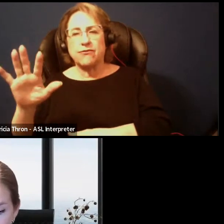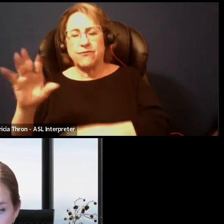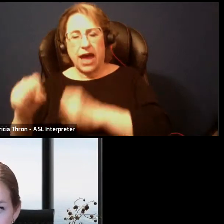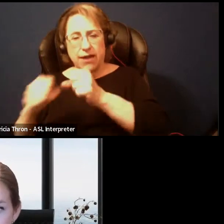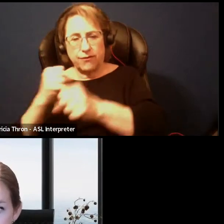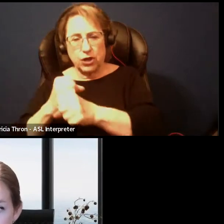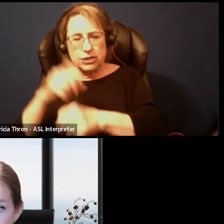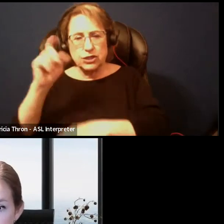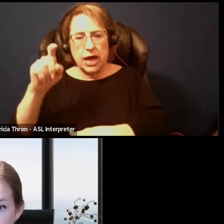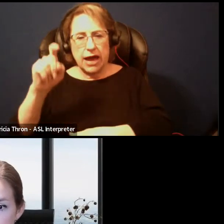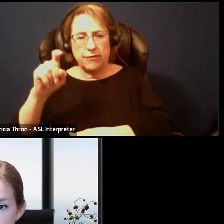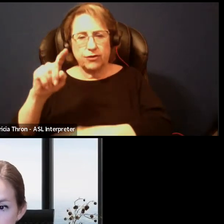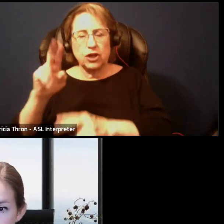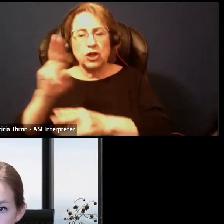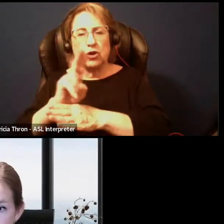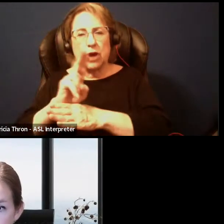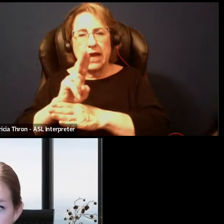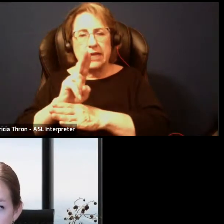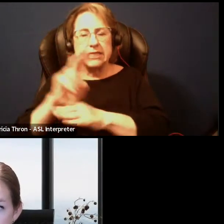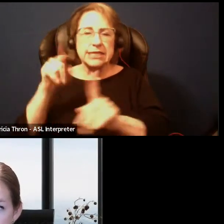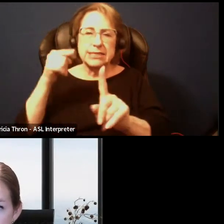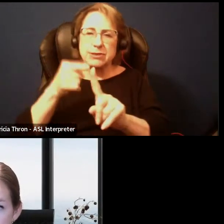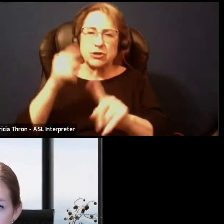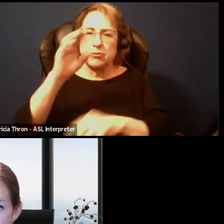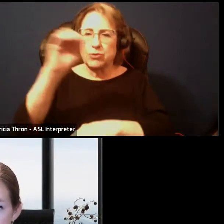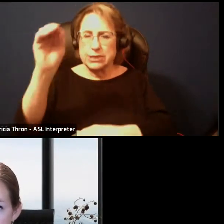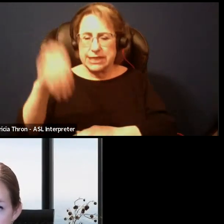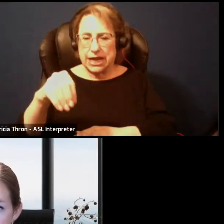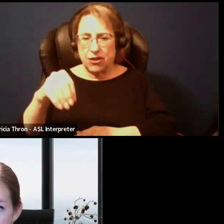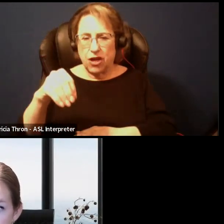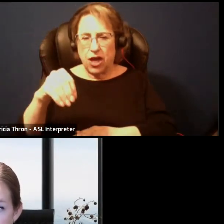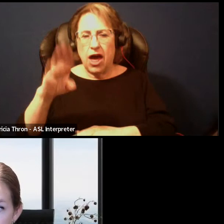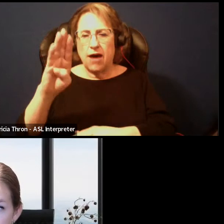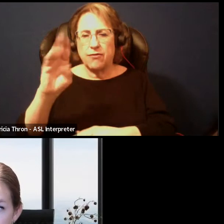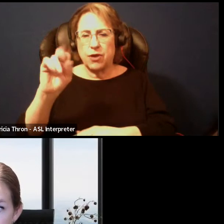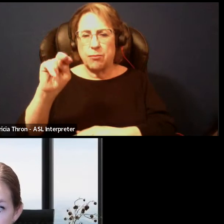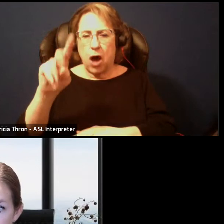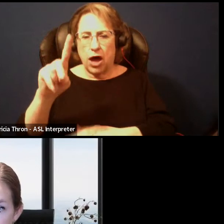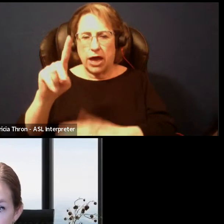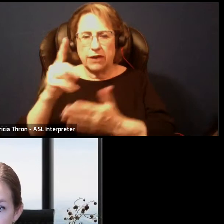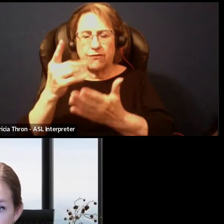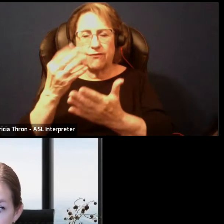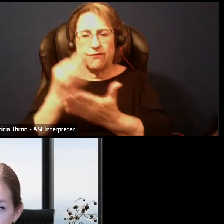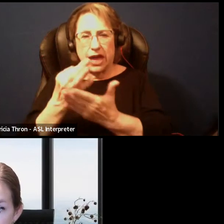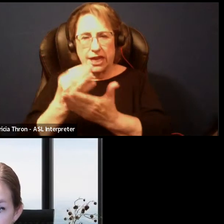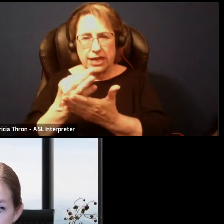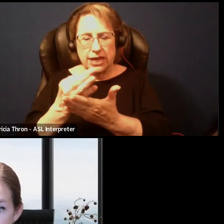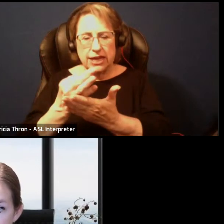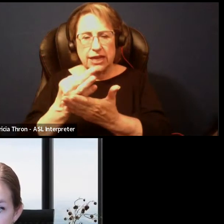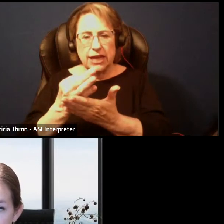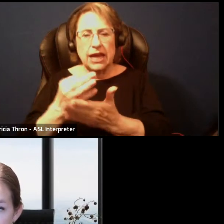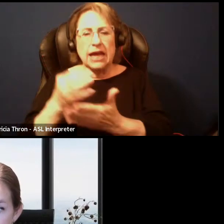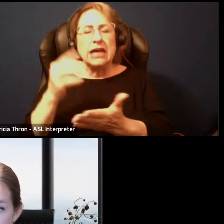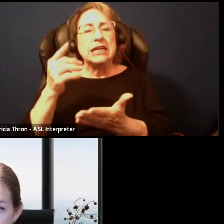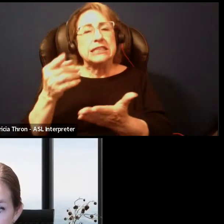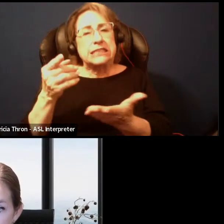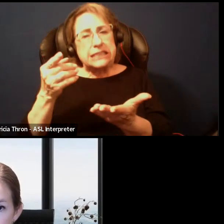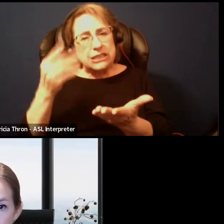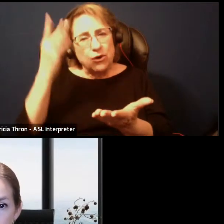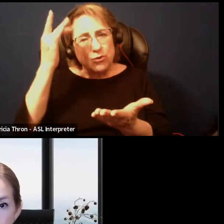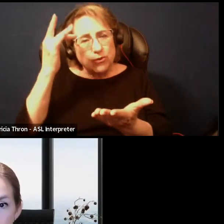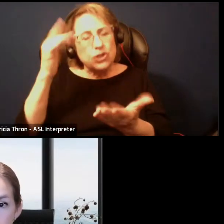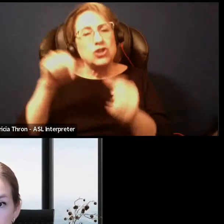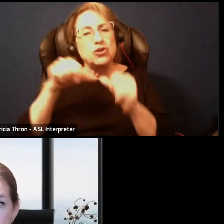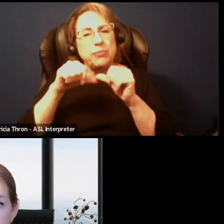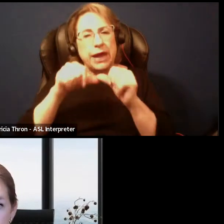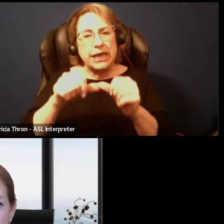of the bond fund. You have to be able to say that you can use them within that period in order to keep it as a